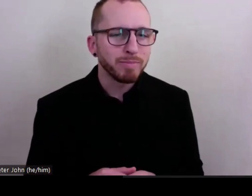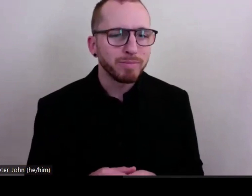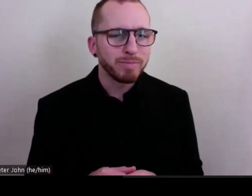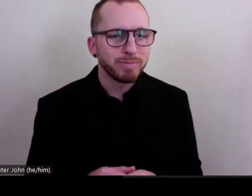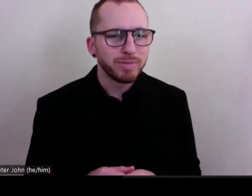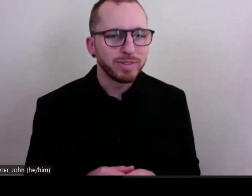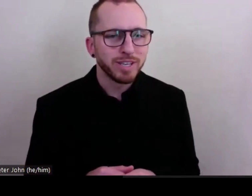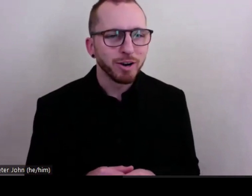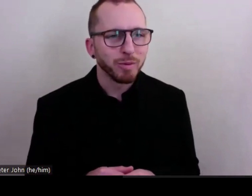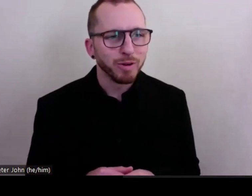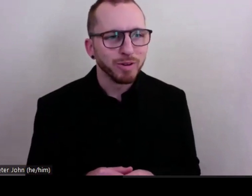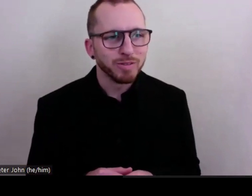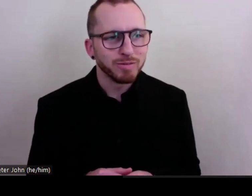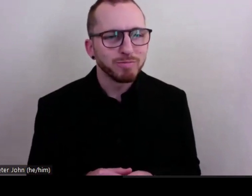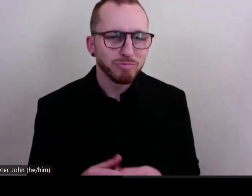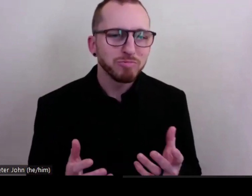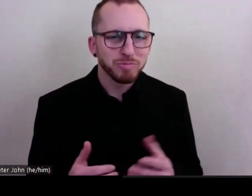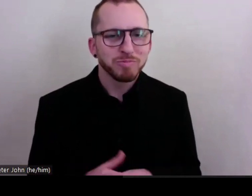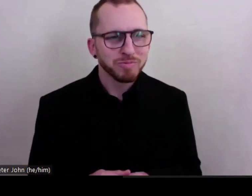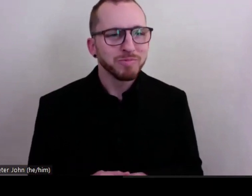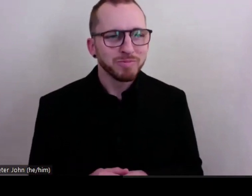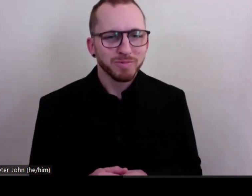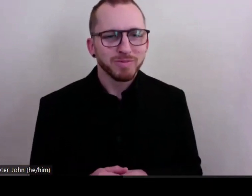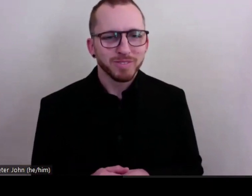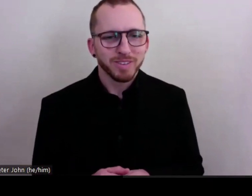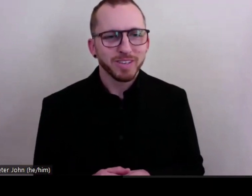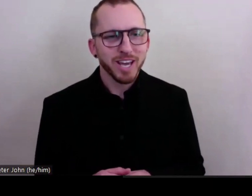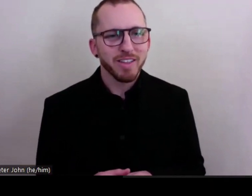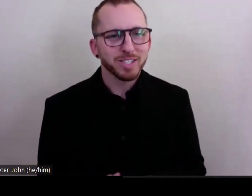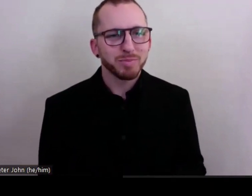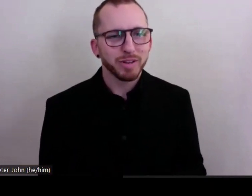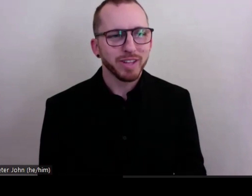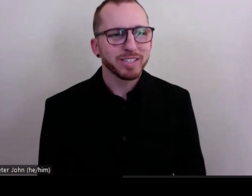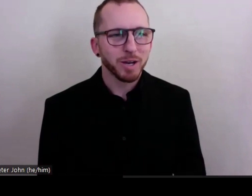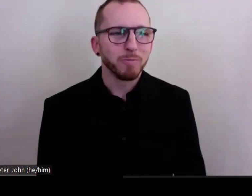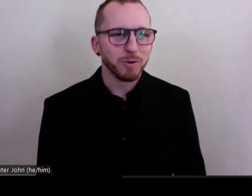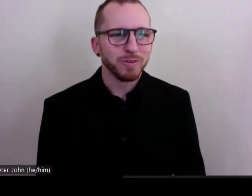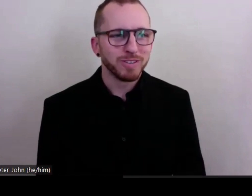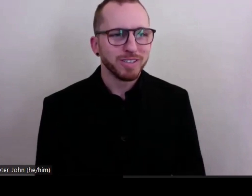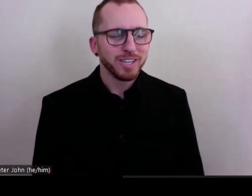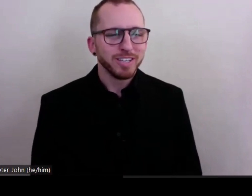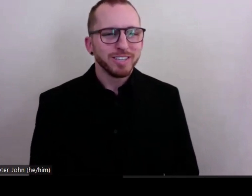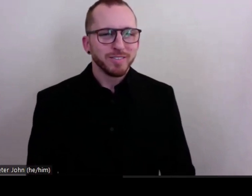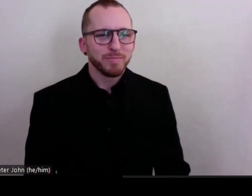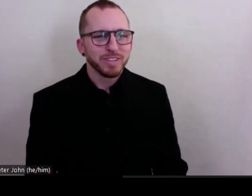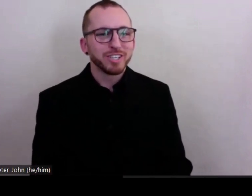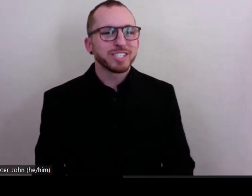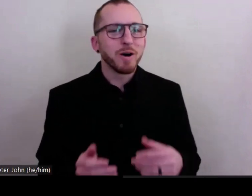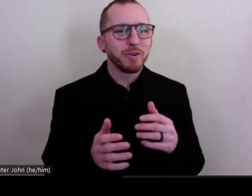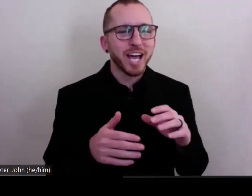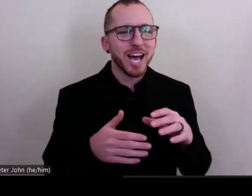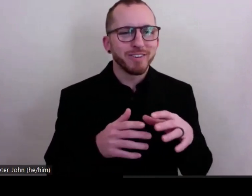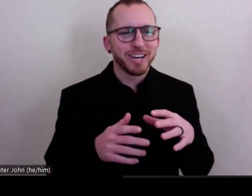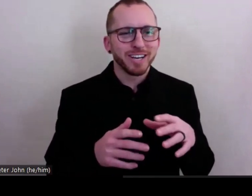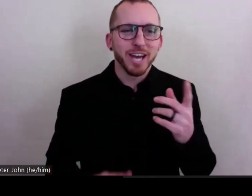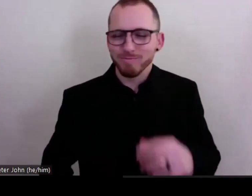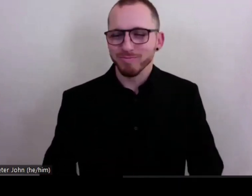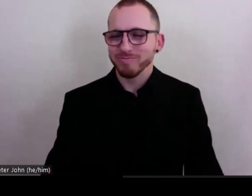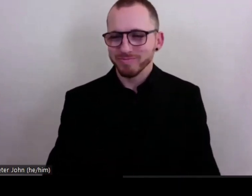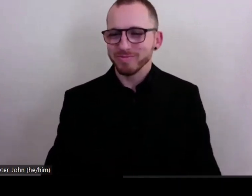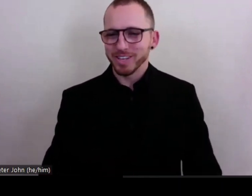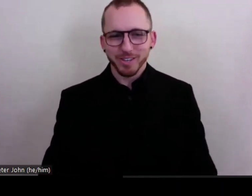not terrible. Like that? Yeah, that's helpful. Okay. Just helpful to have,